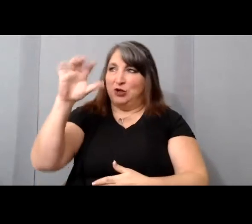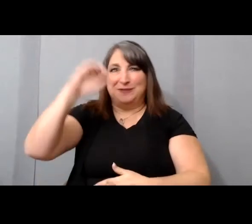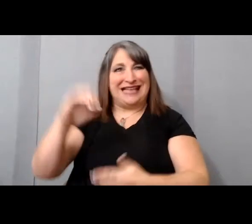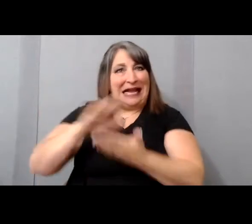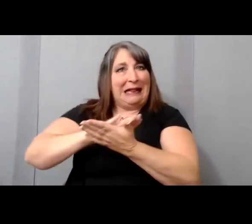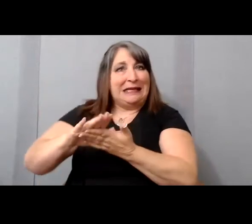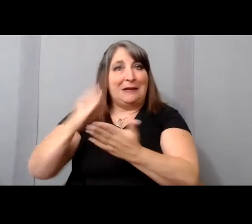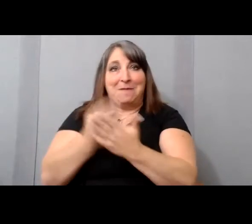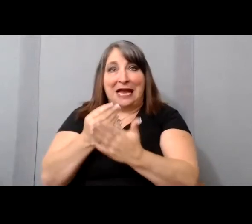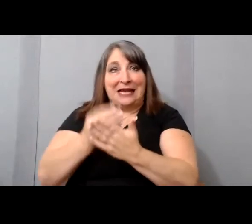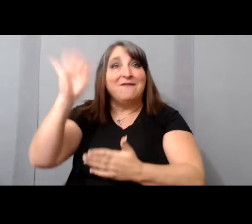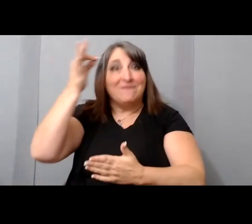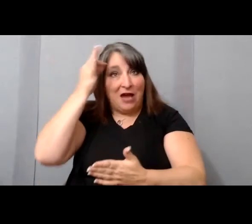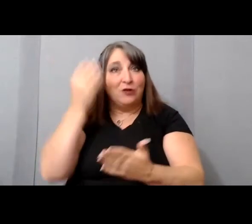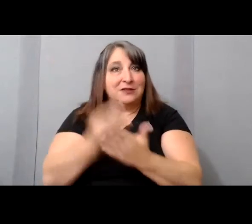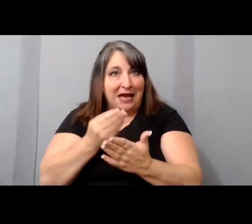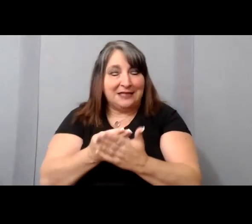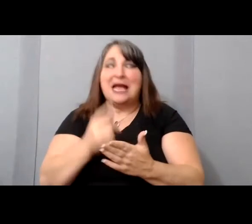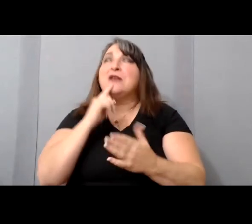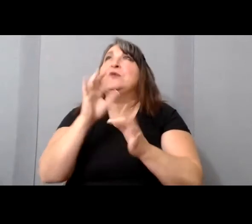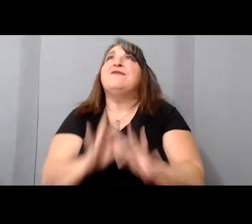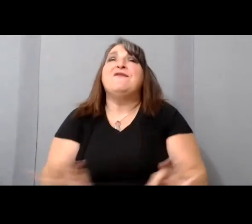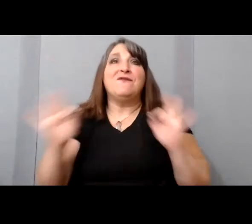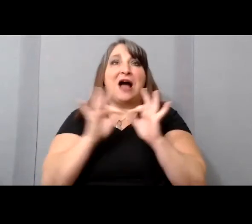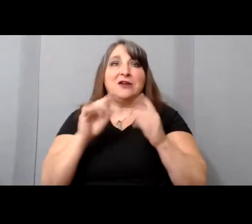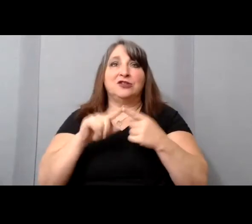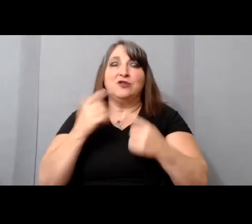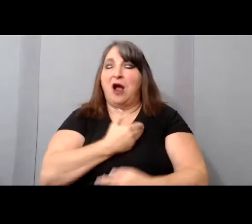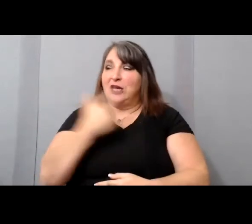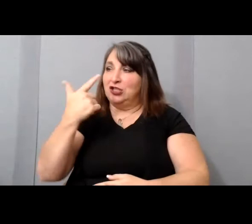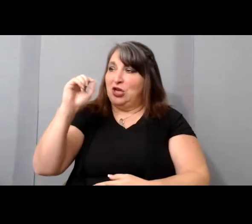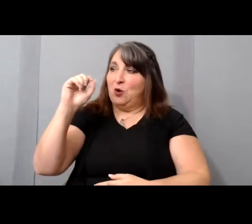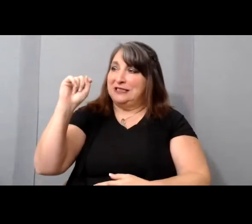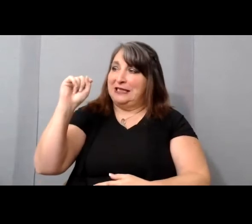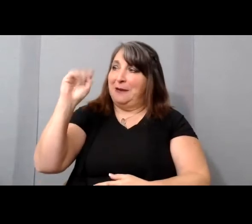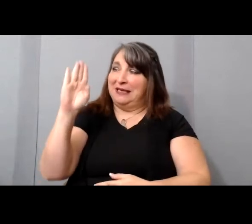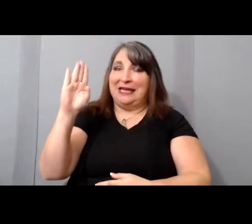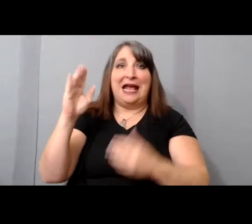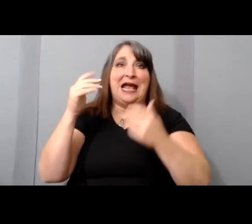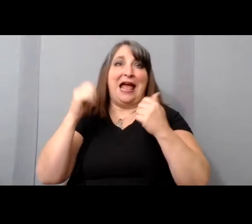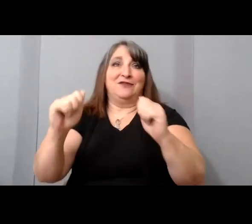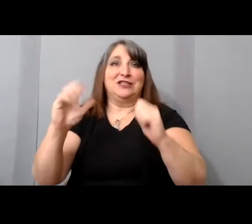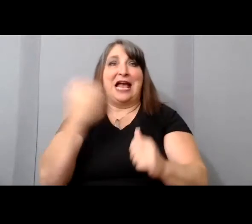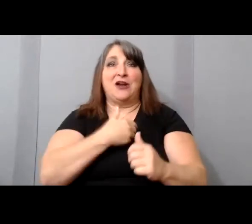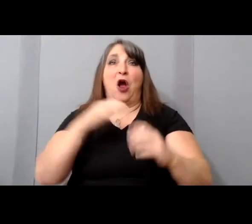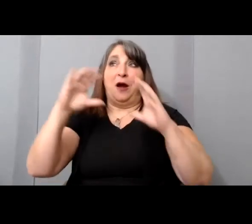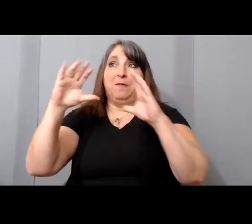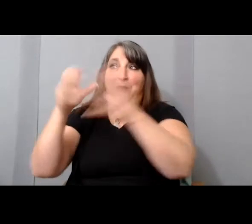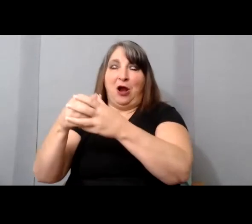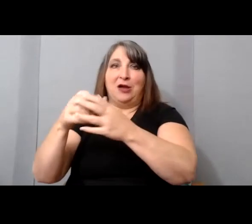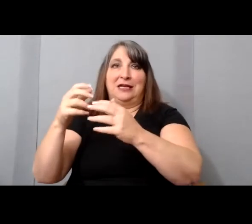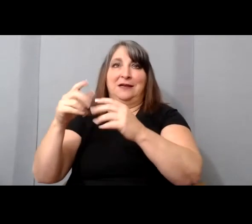federal dollars, and it was vital, and I mean vital, to our GOTV efforts and our party-based building. But you know